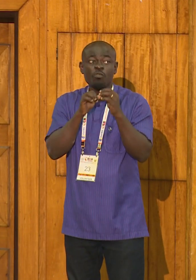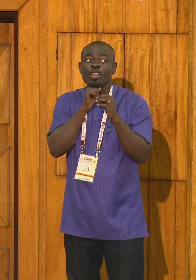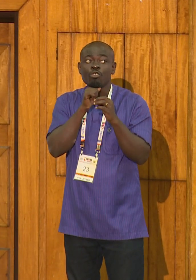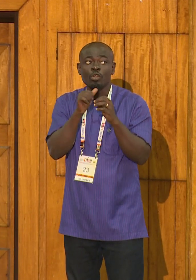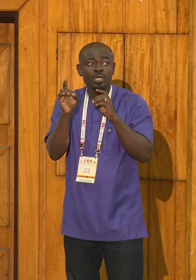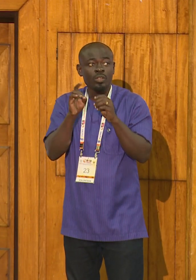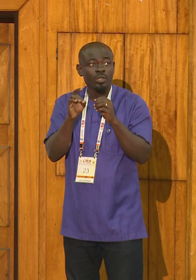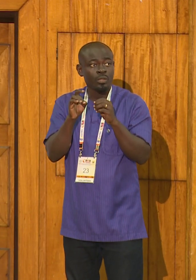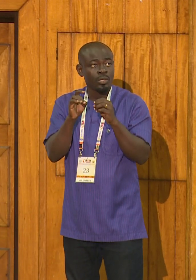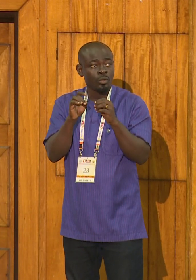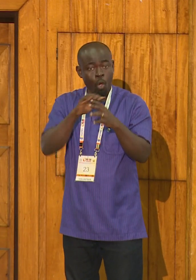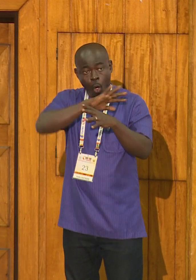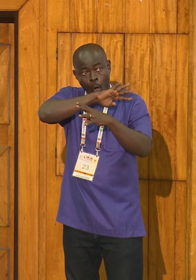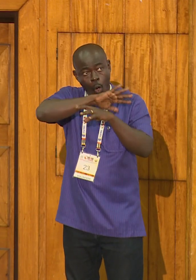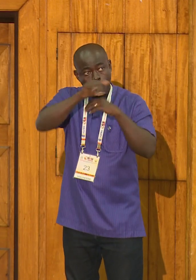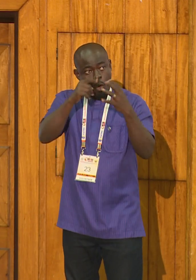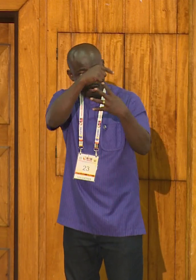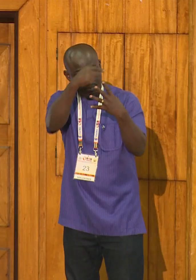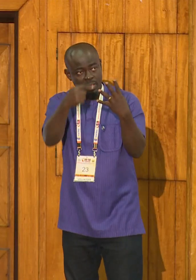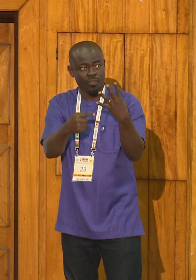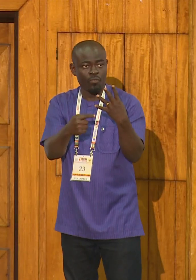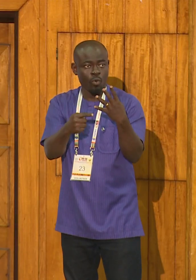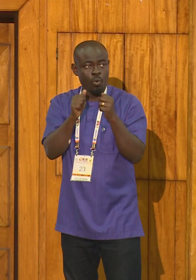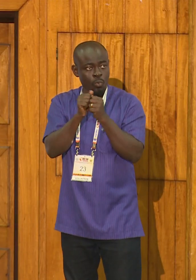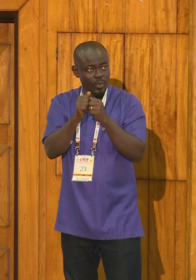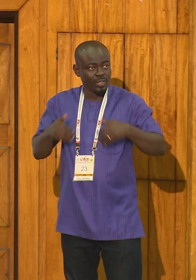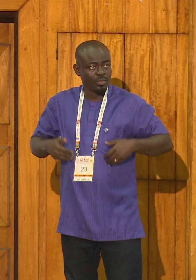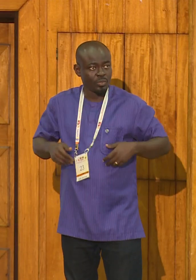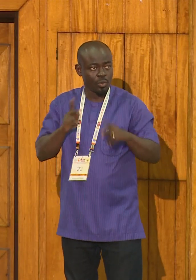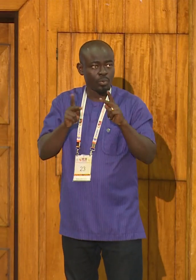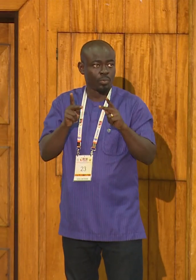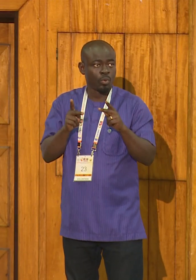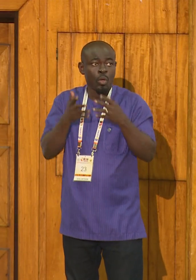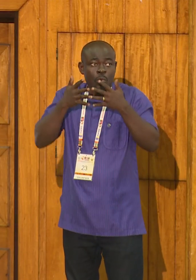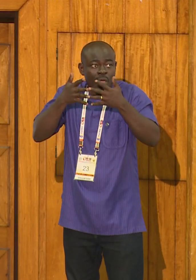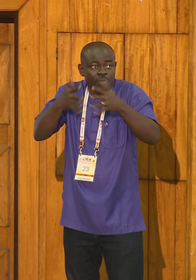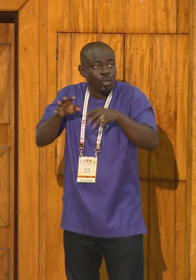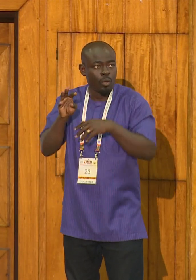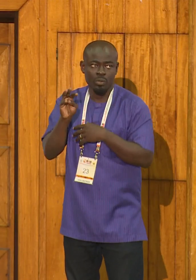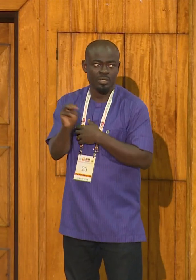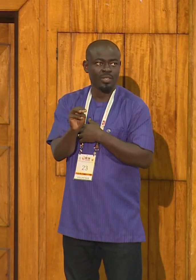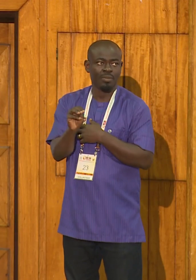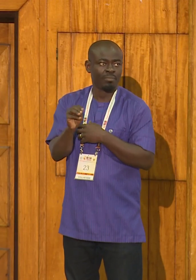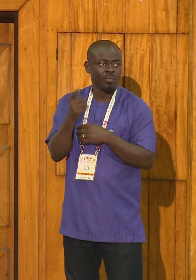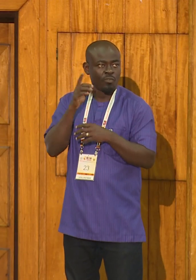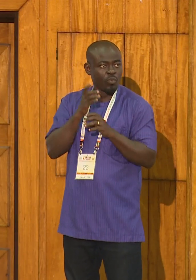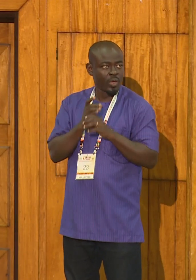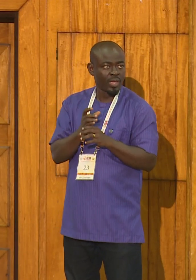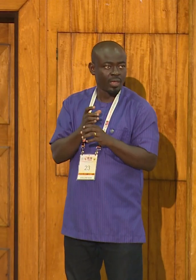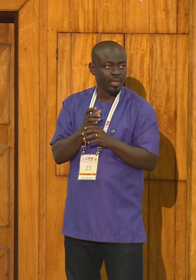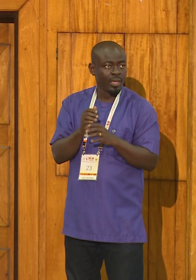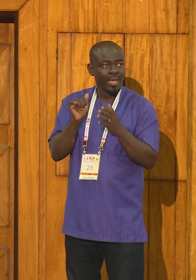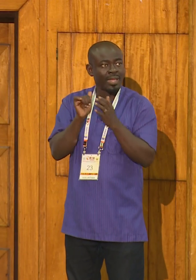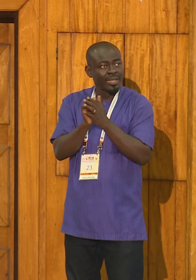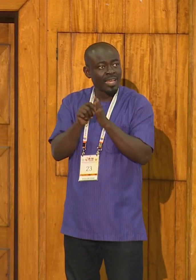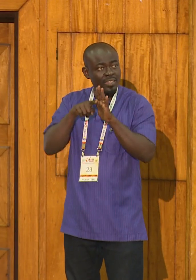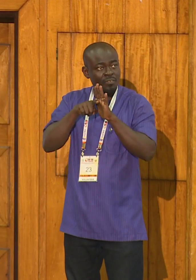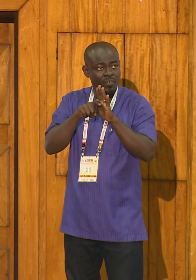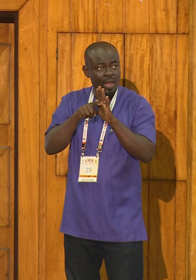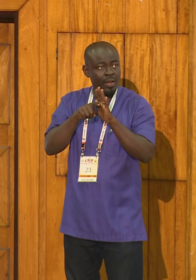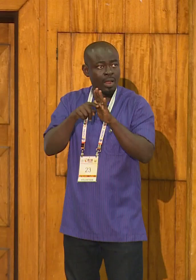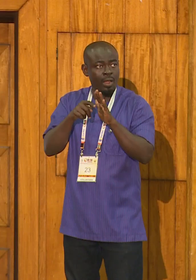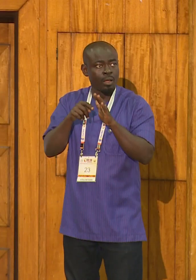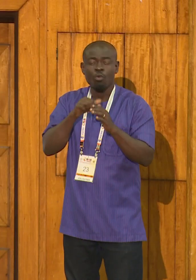implemented these interventions with these adolescents, we had already lost them in care, and also their viral load was